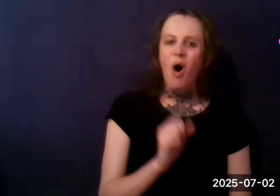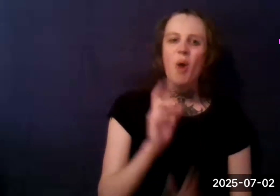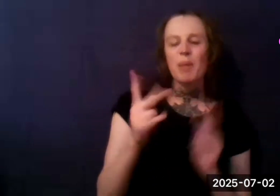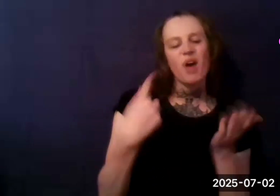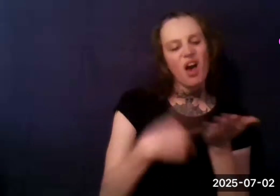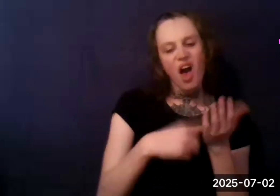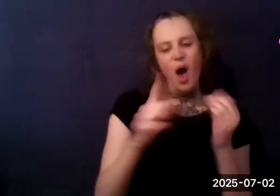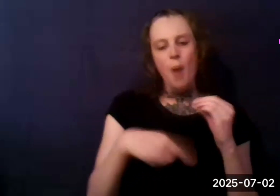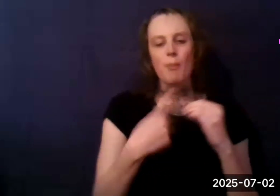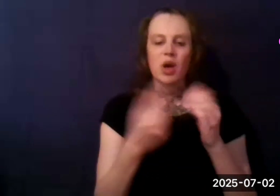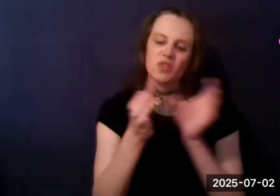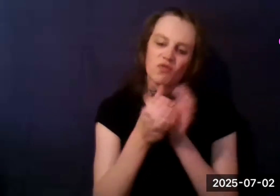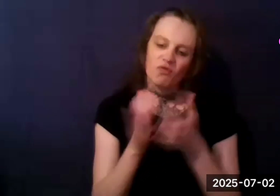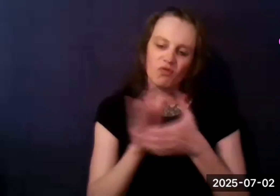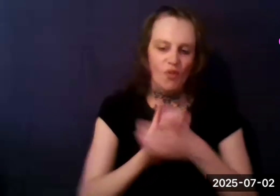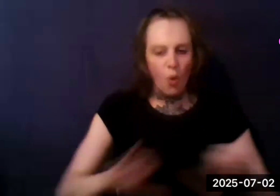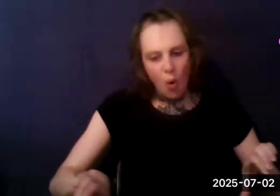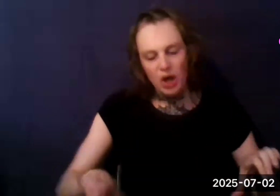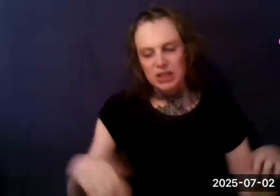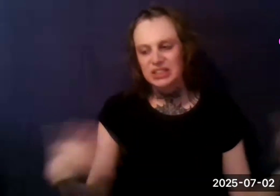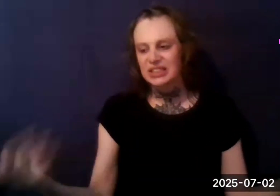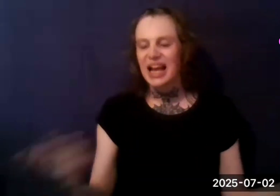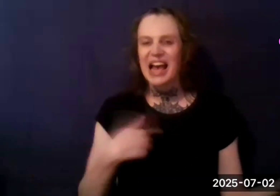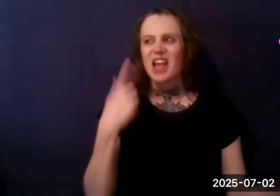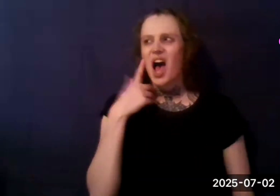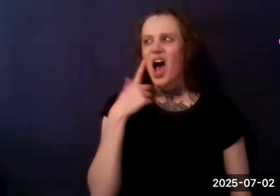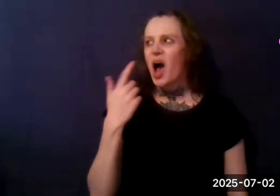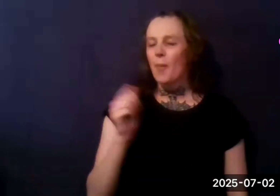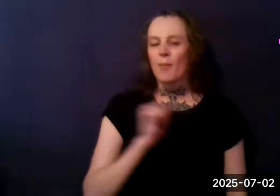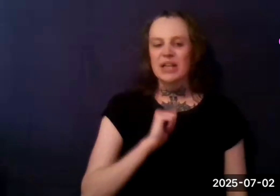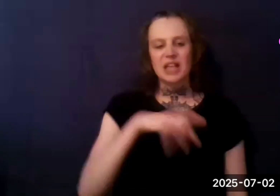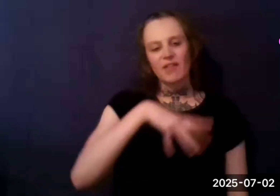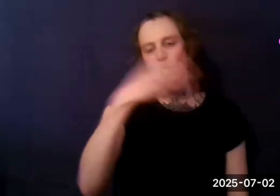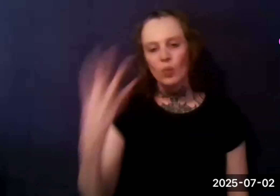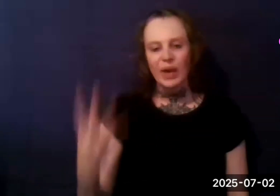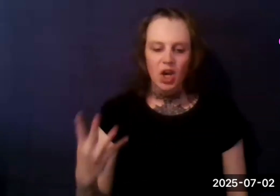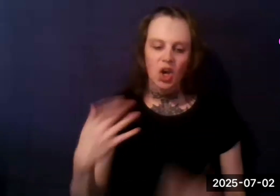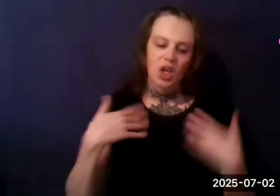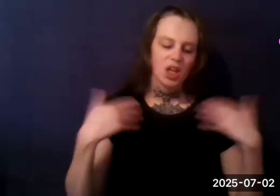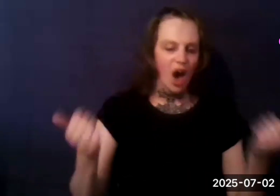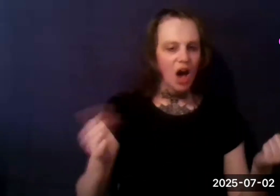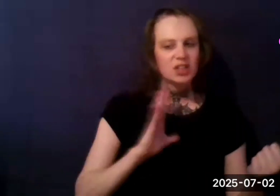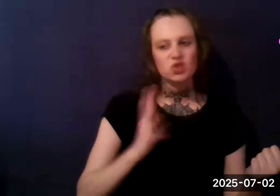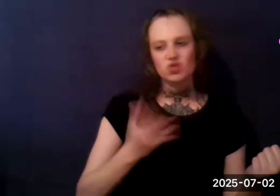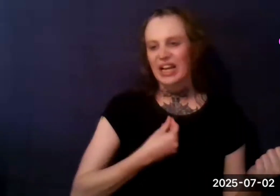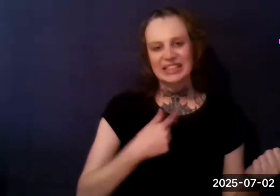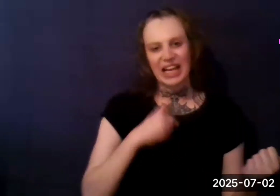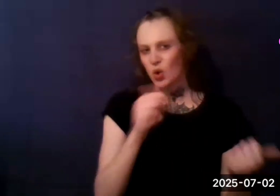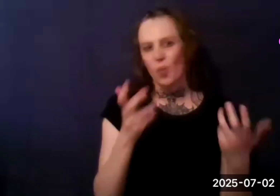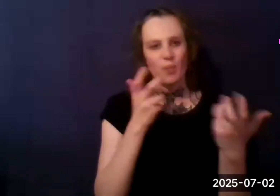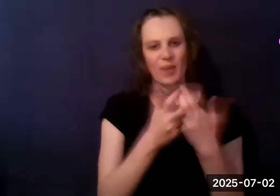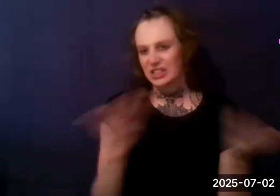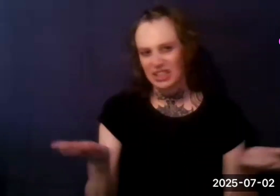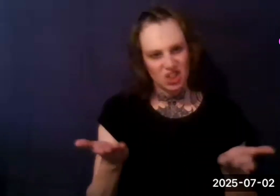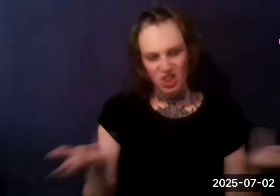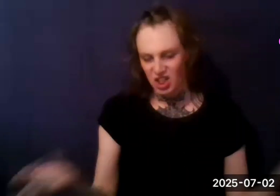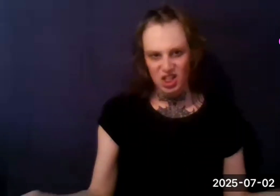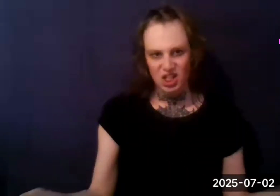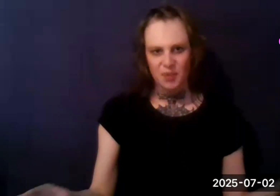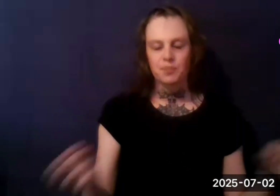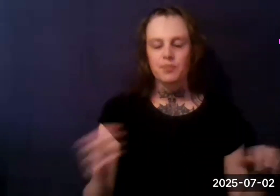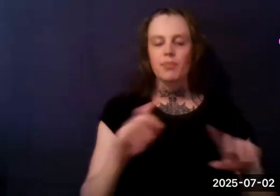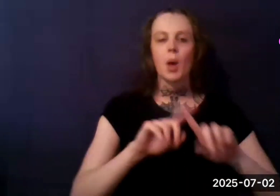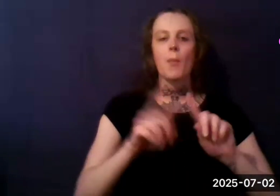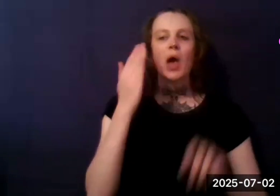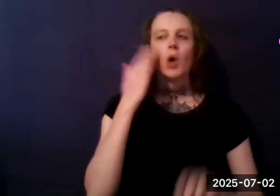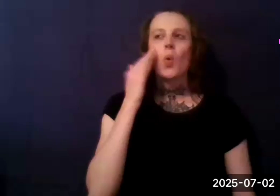people. Like I'm queer, young, trans, like I feel like I don't belong here. But at that point, I knew what would happen if I didn't